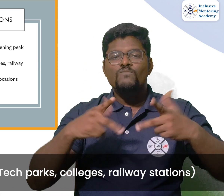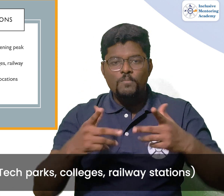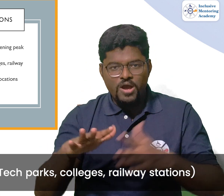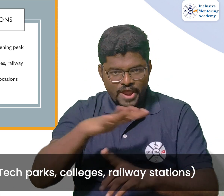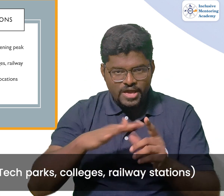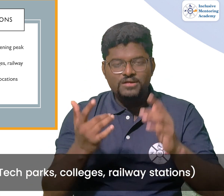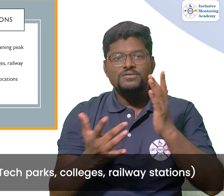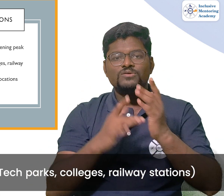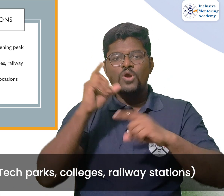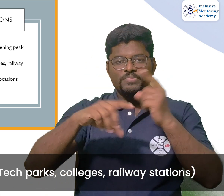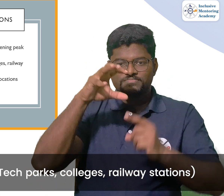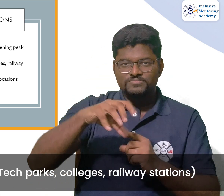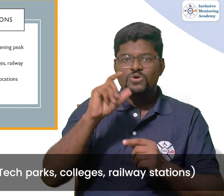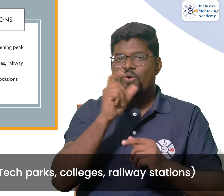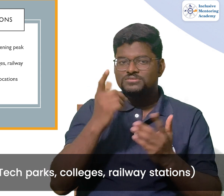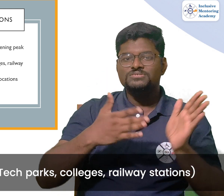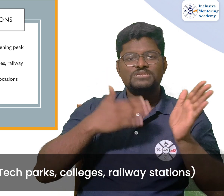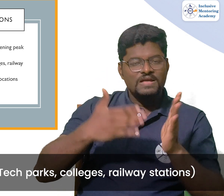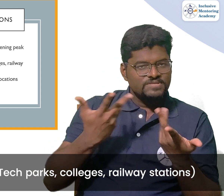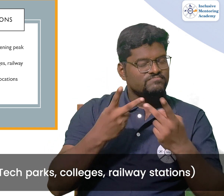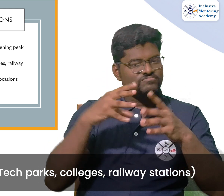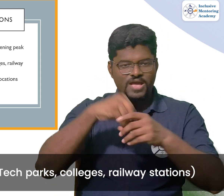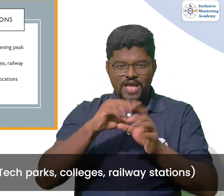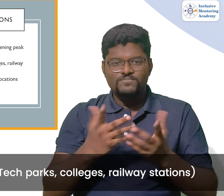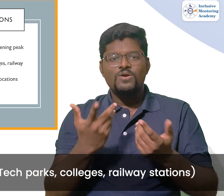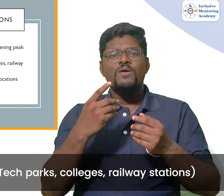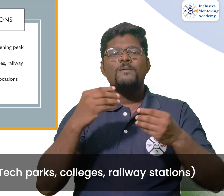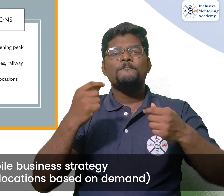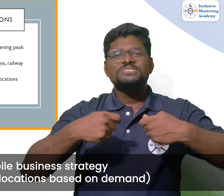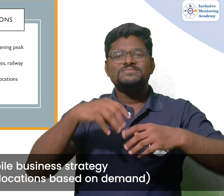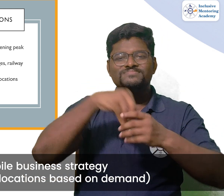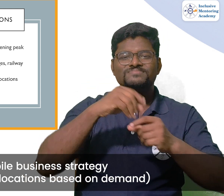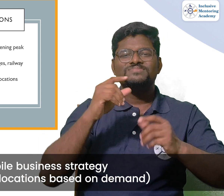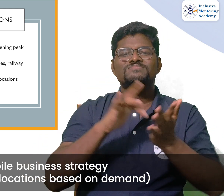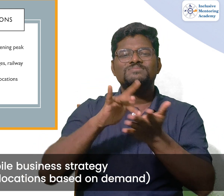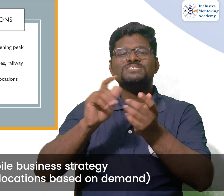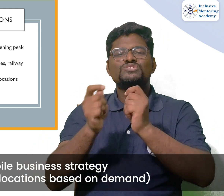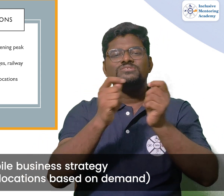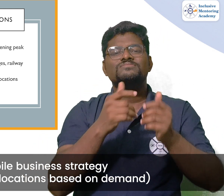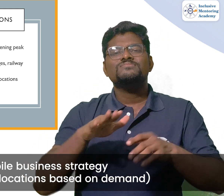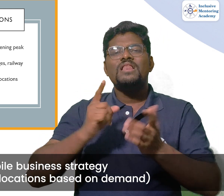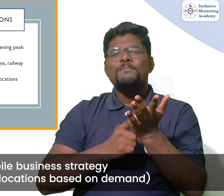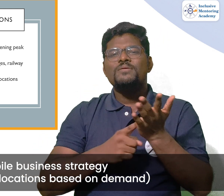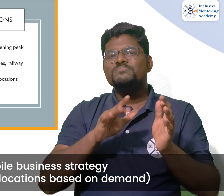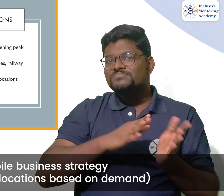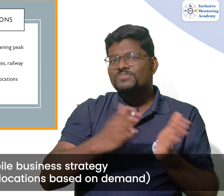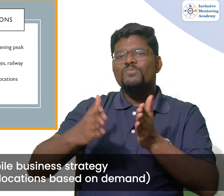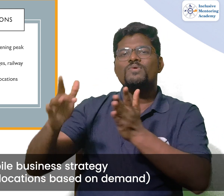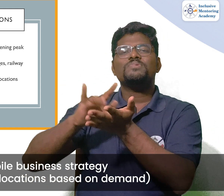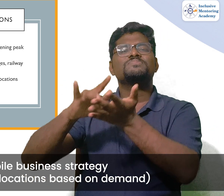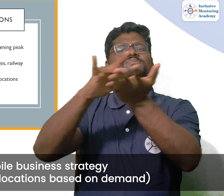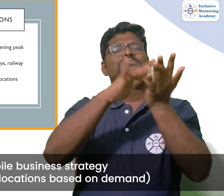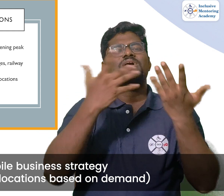High footfall areas. Tech parks, colleges, railway stations. Mobile business strategy.